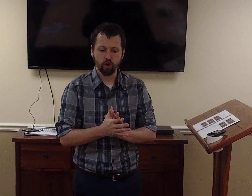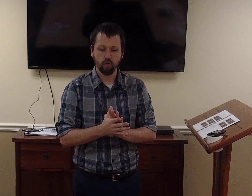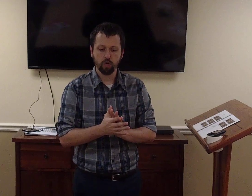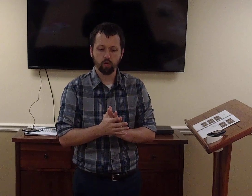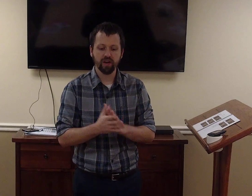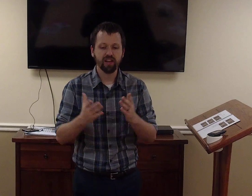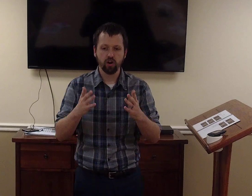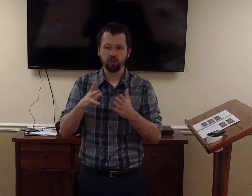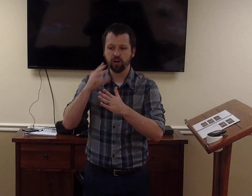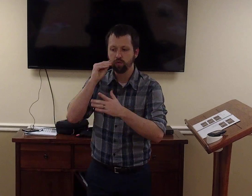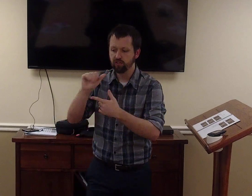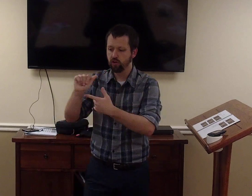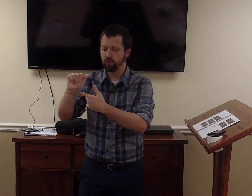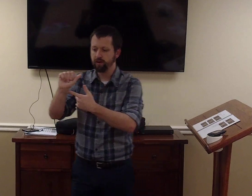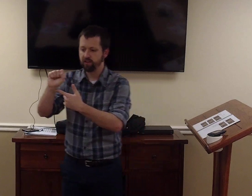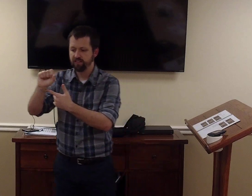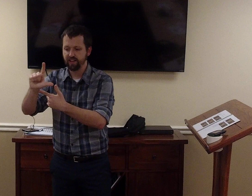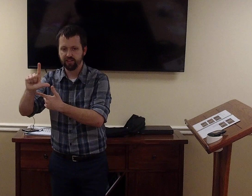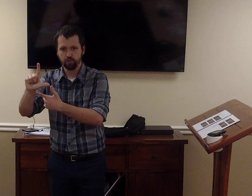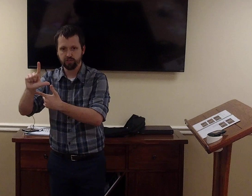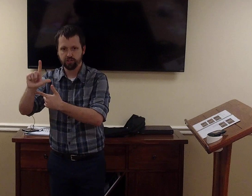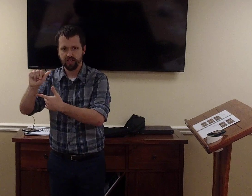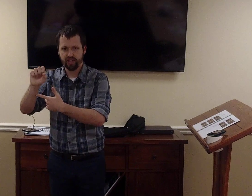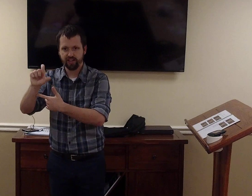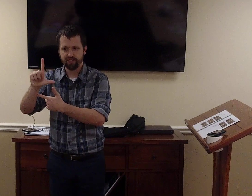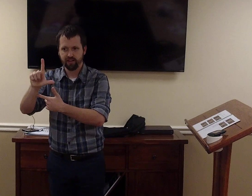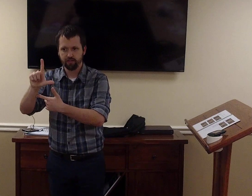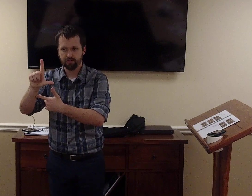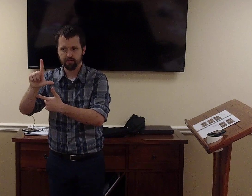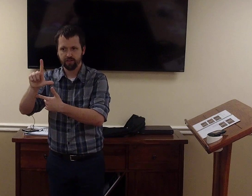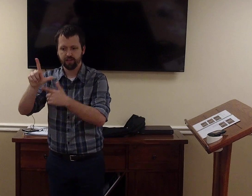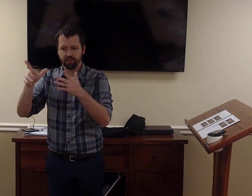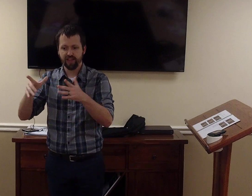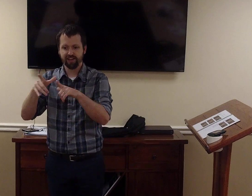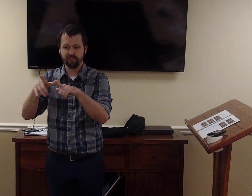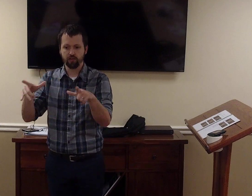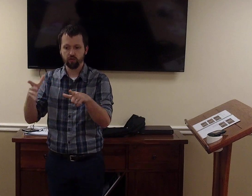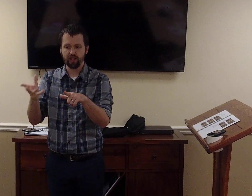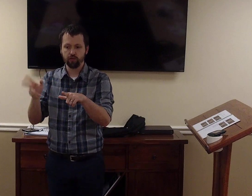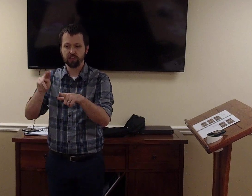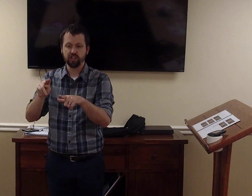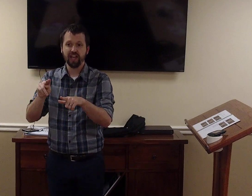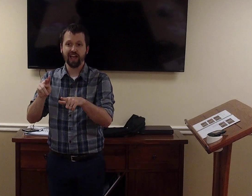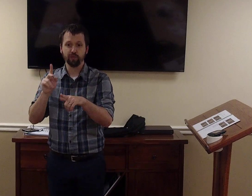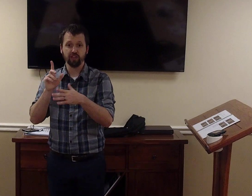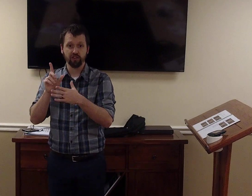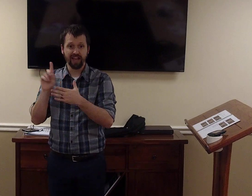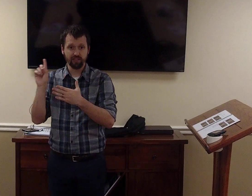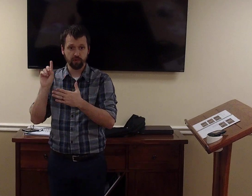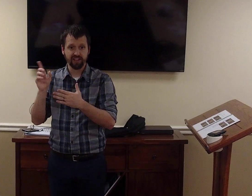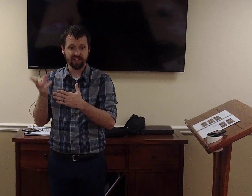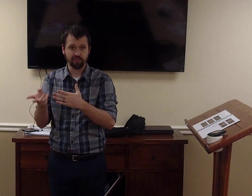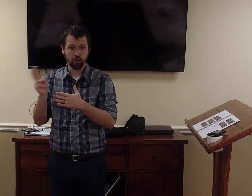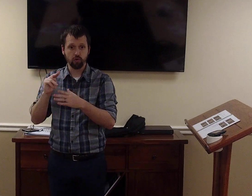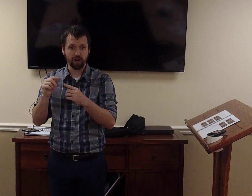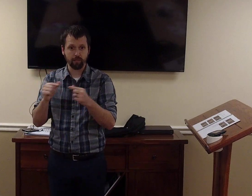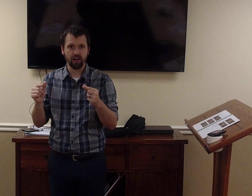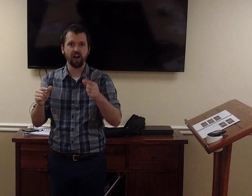So we are learning what is called American Sign Language, ASL. That is its own language. As we learned last week, it has its own grammar, and I'll have